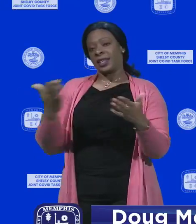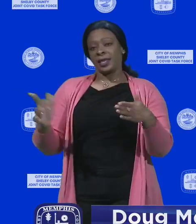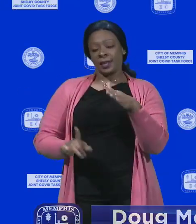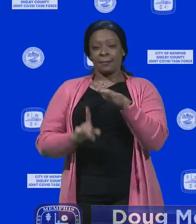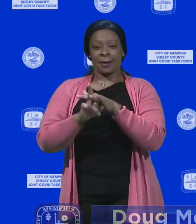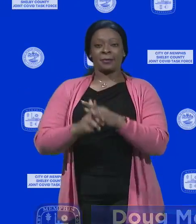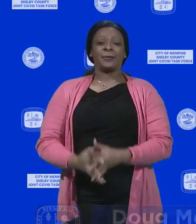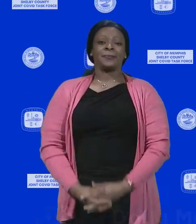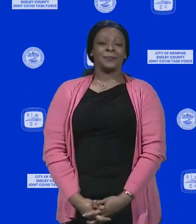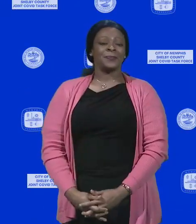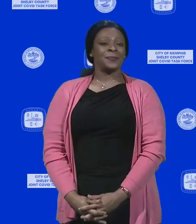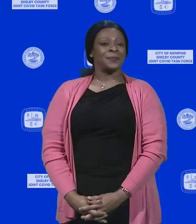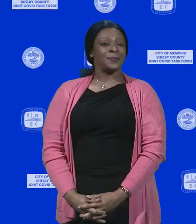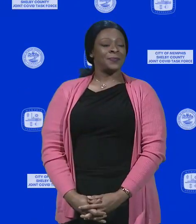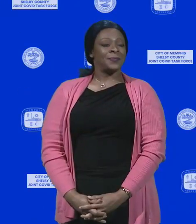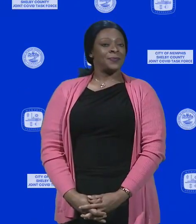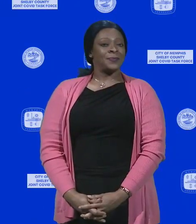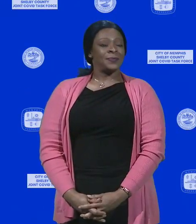comes at us.